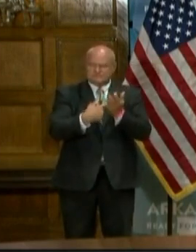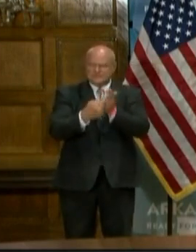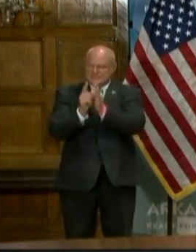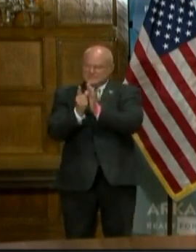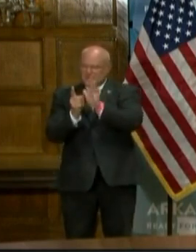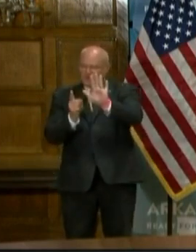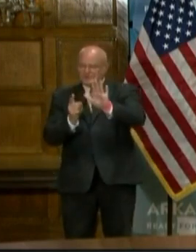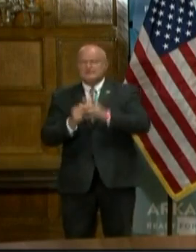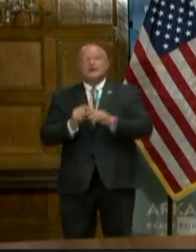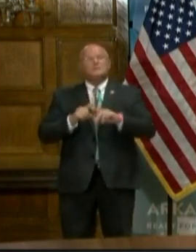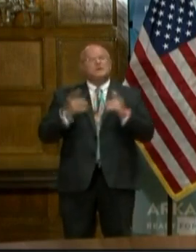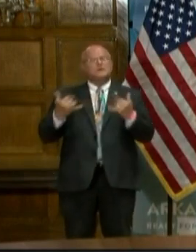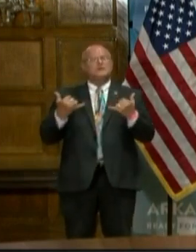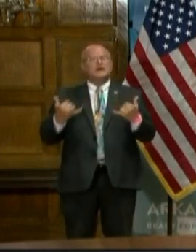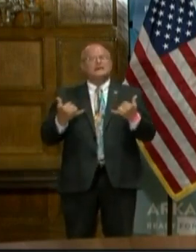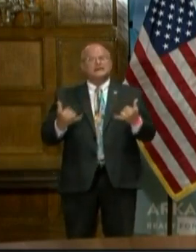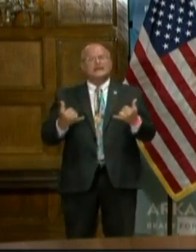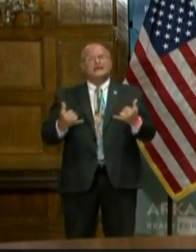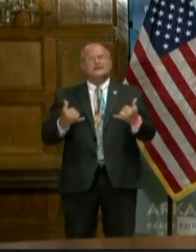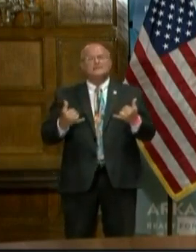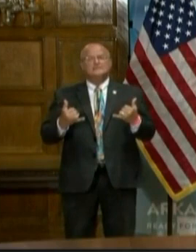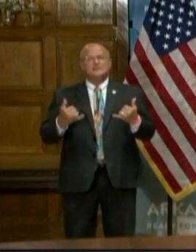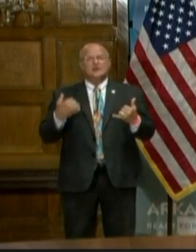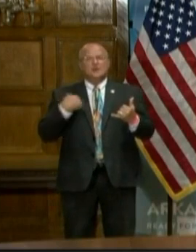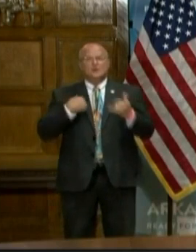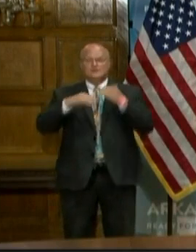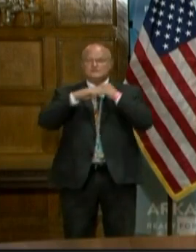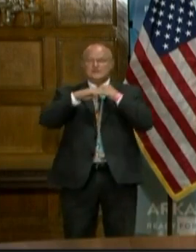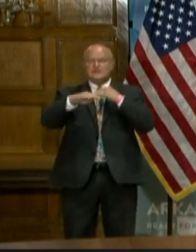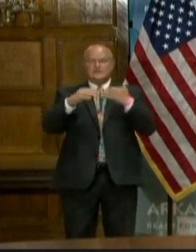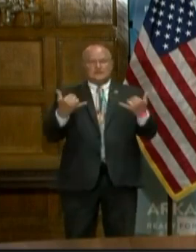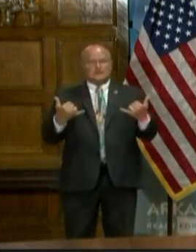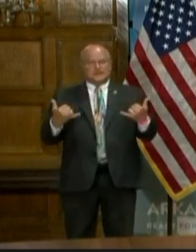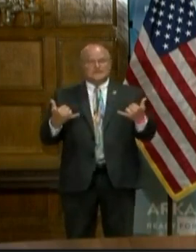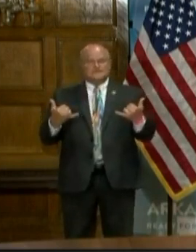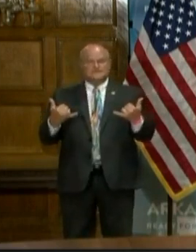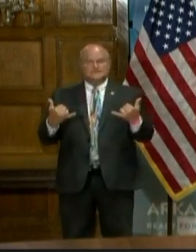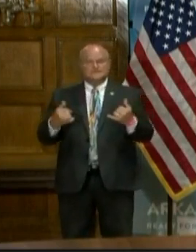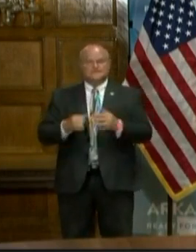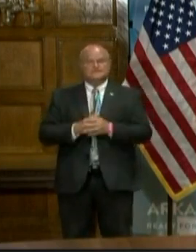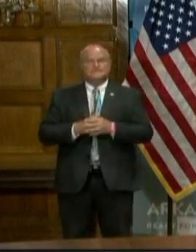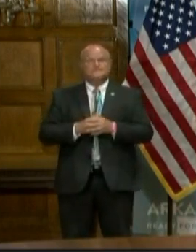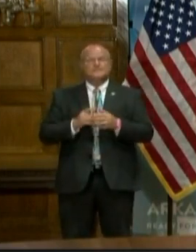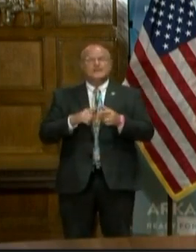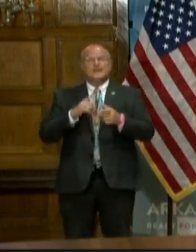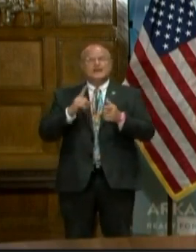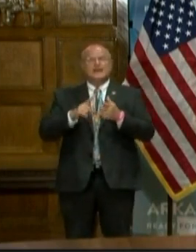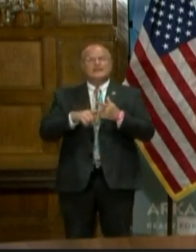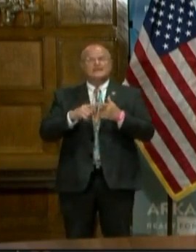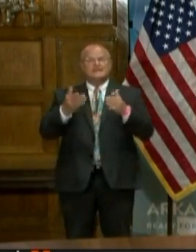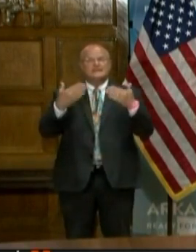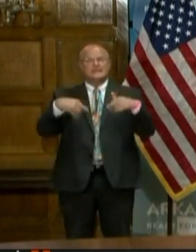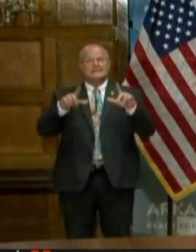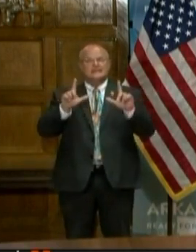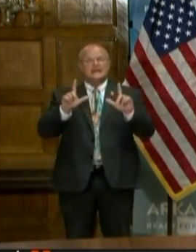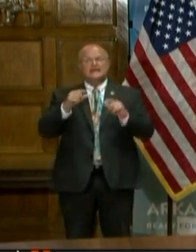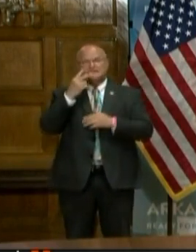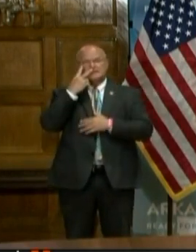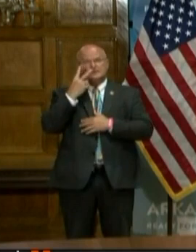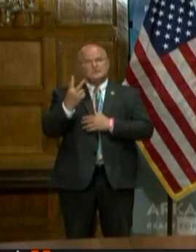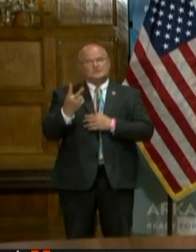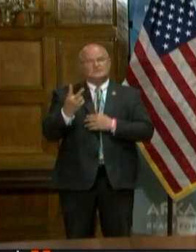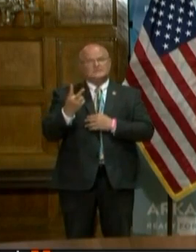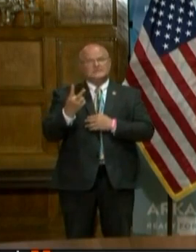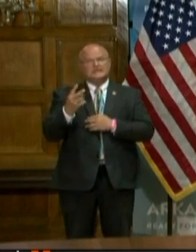a moment, but right now we've leveled off there. And then you go to the next slide, we'll